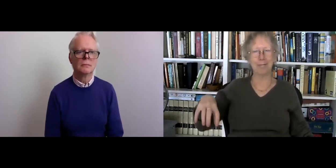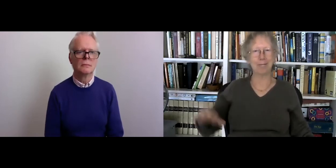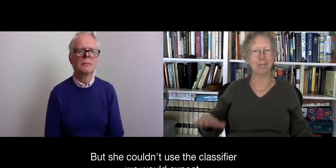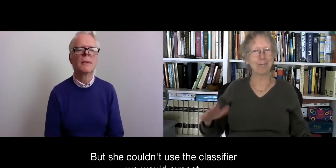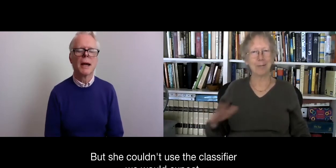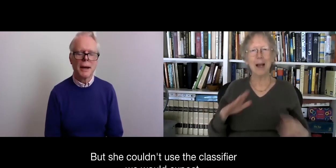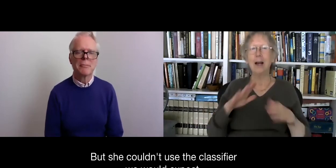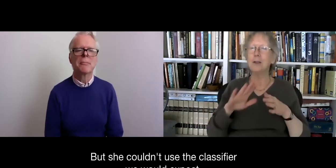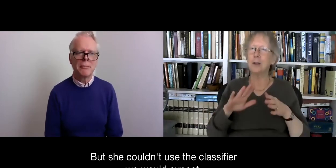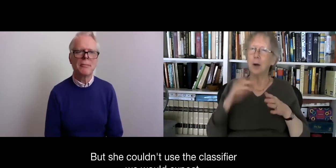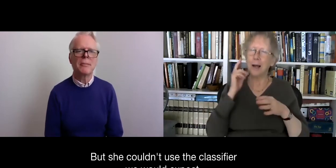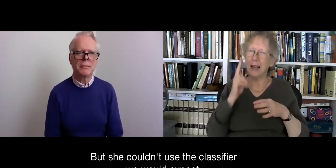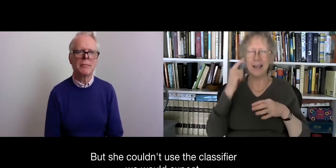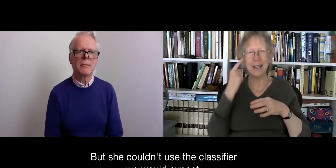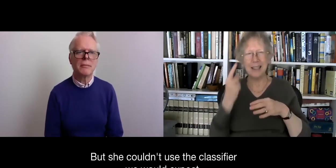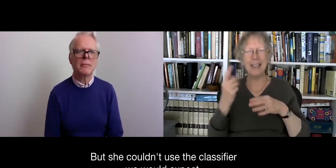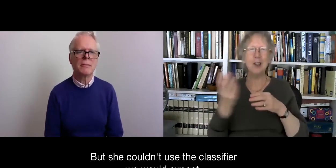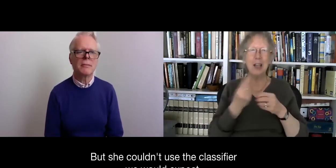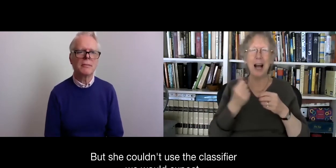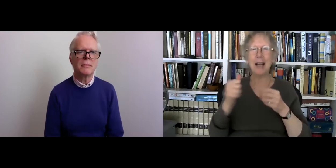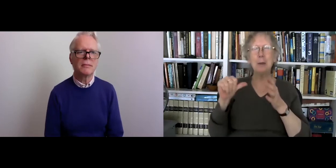but she couldn't use the classifier we would expect.